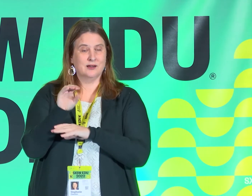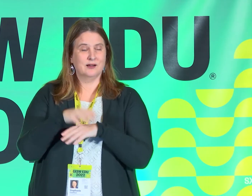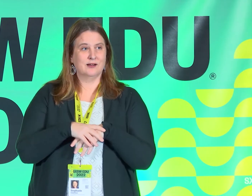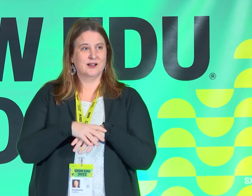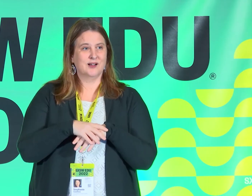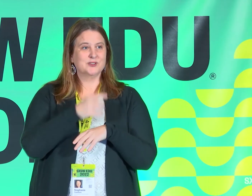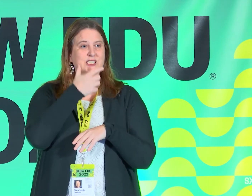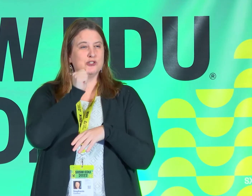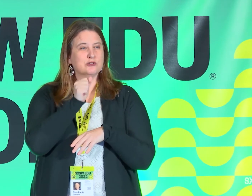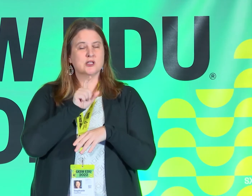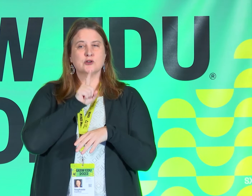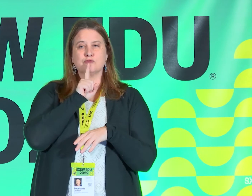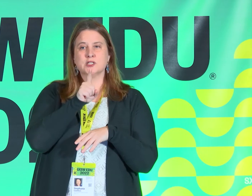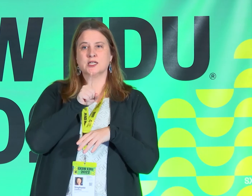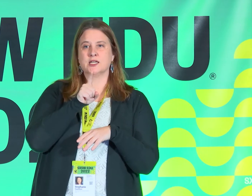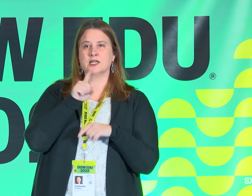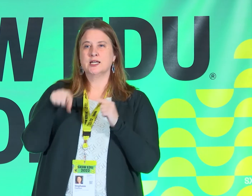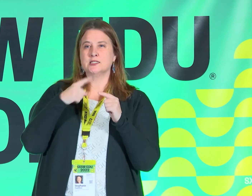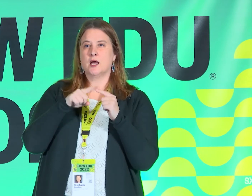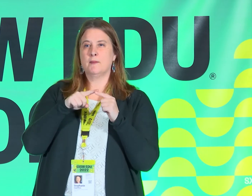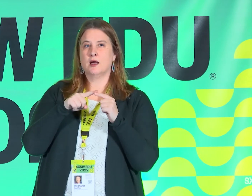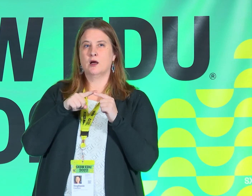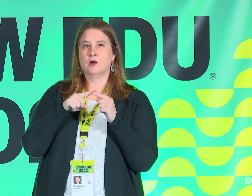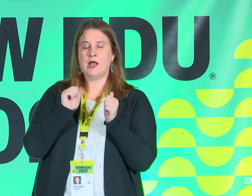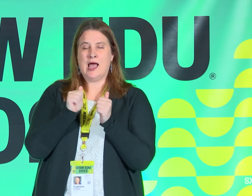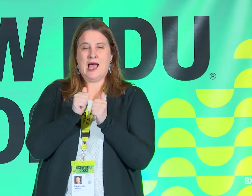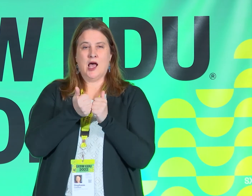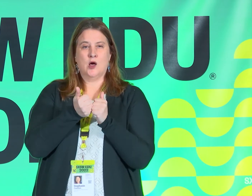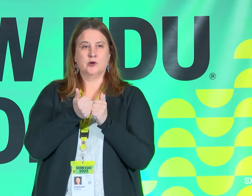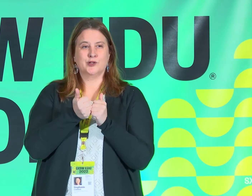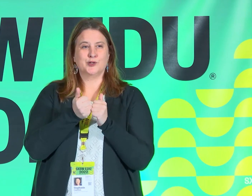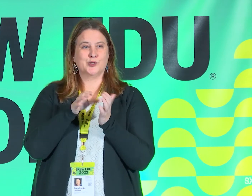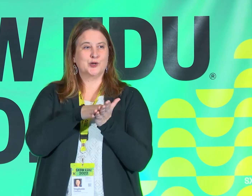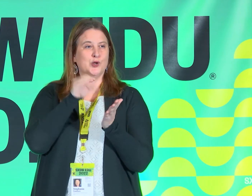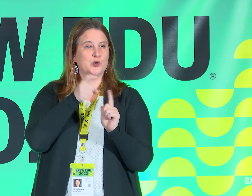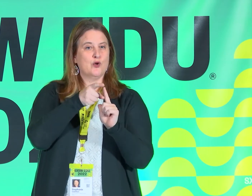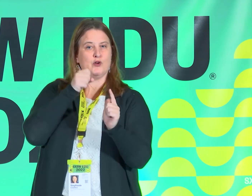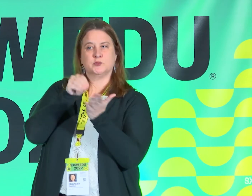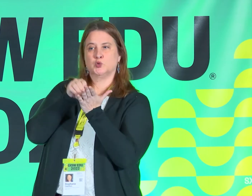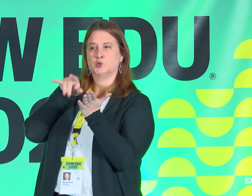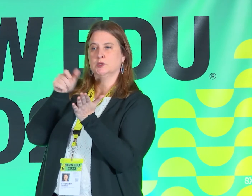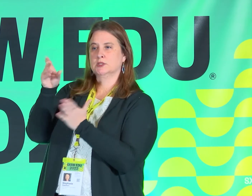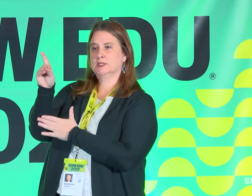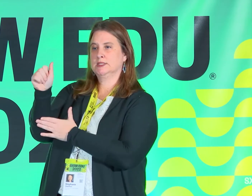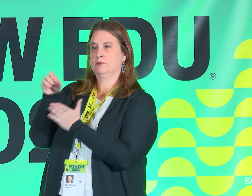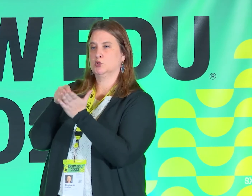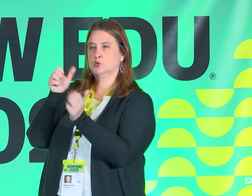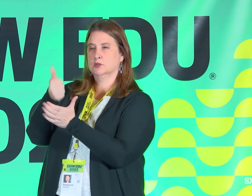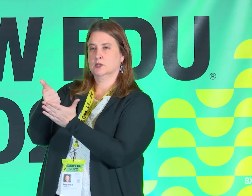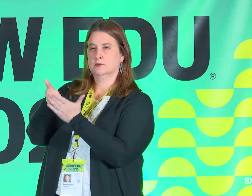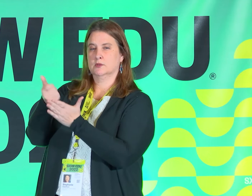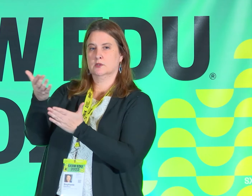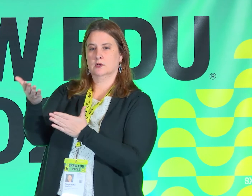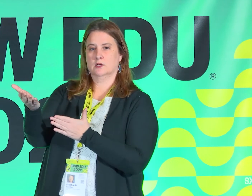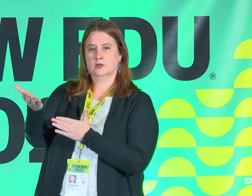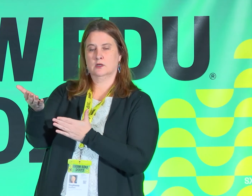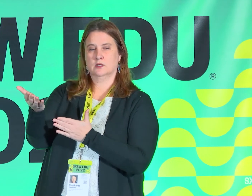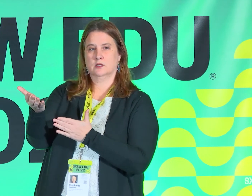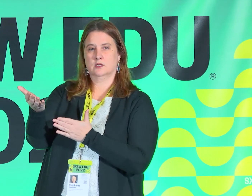Microsoft. It's very interesting. It's about how to learn from students, disabled students